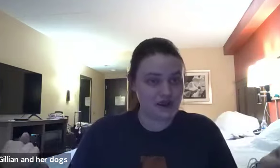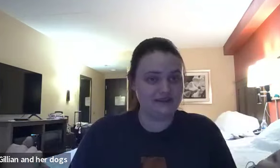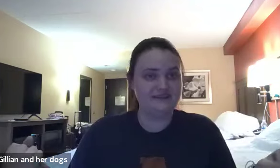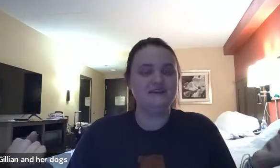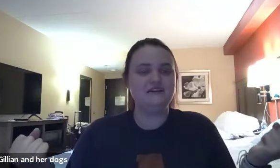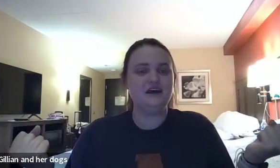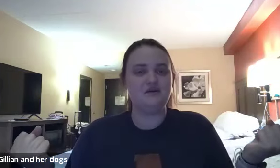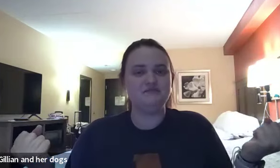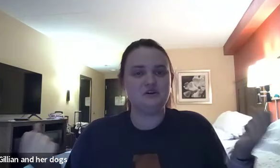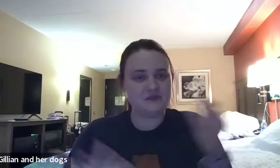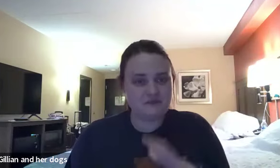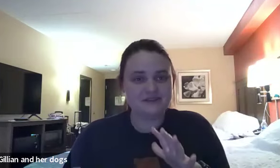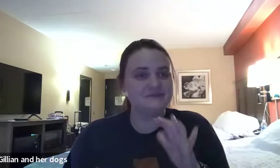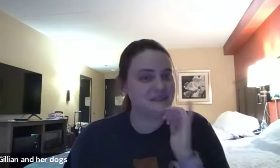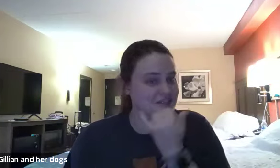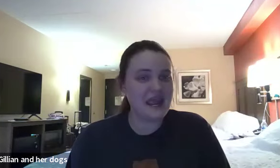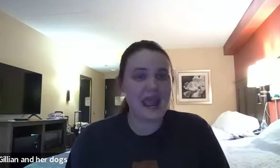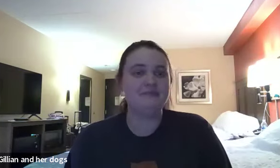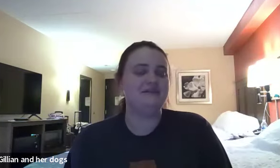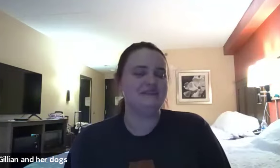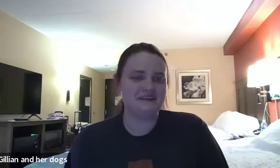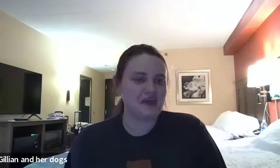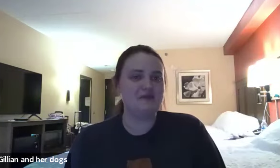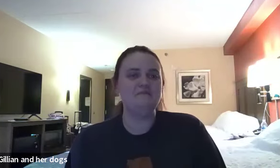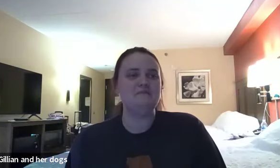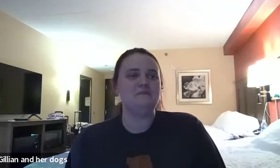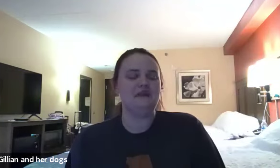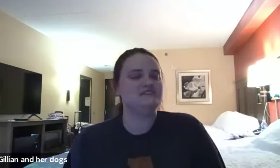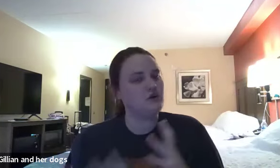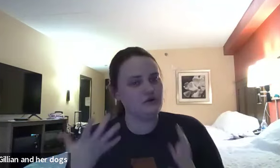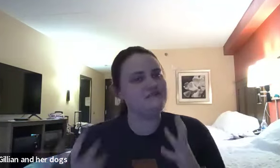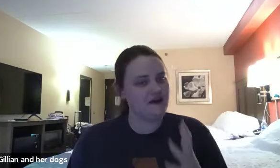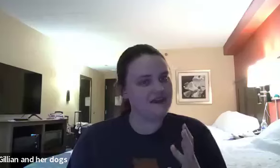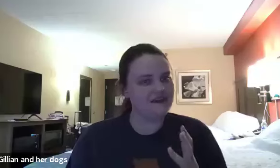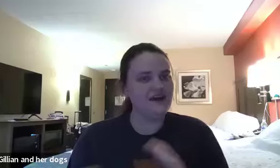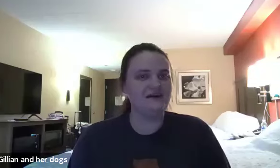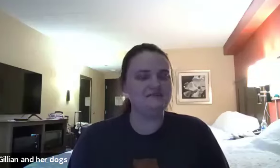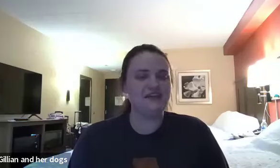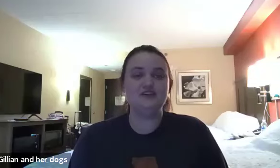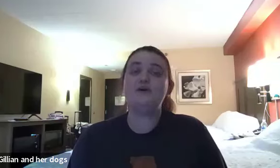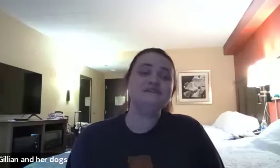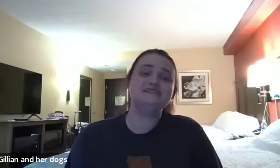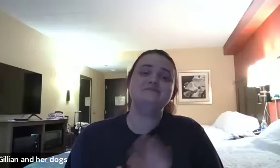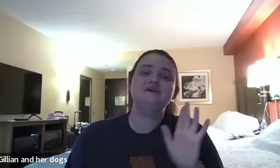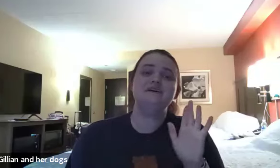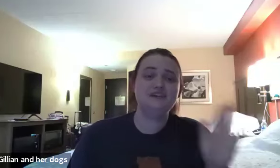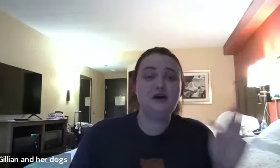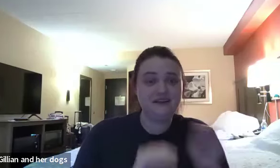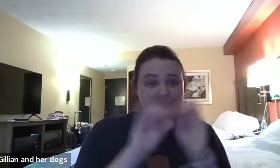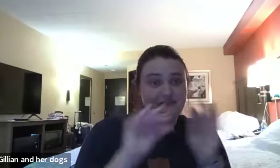stride. Don't be embarrassed. Mistakes are gonna happen, things like that. It's totally fine. And you can always ask them, "Can you help me clarify